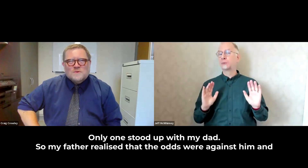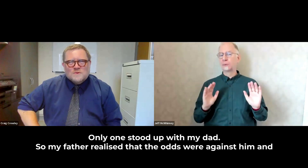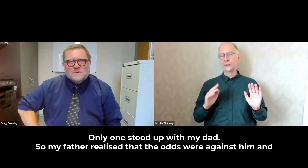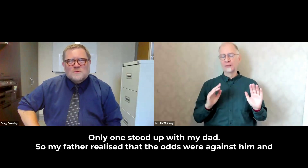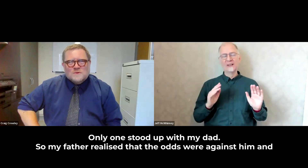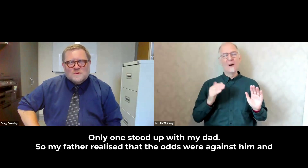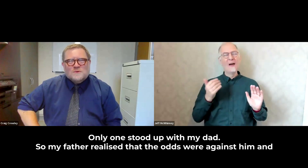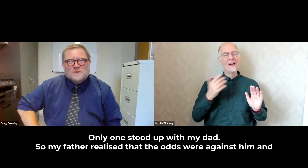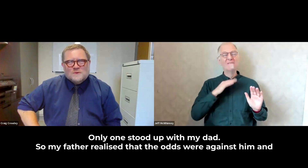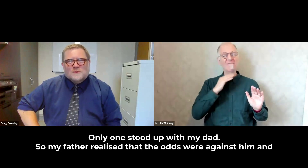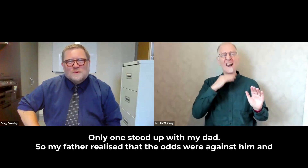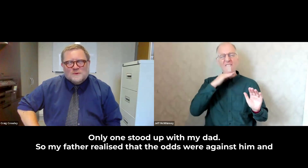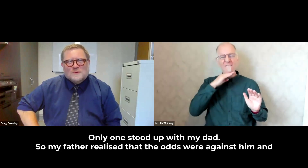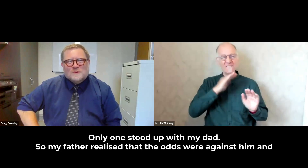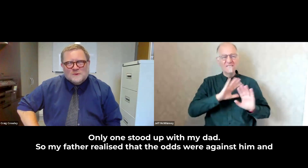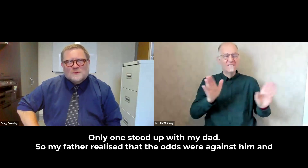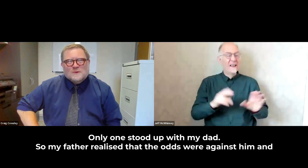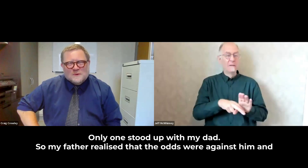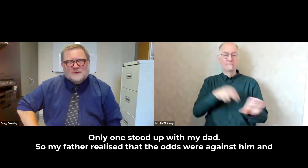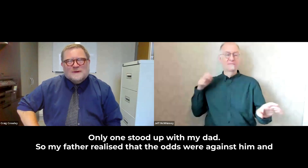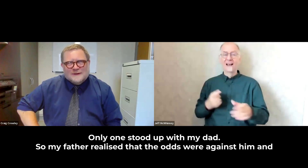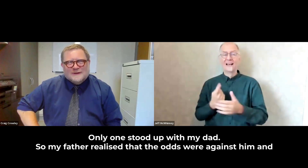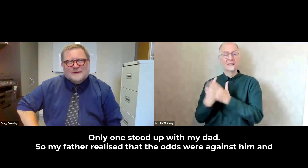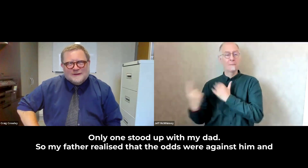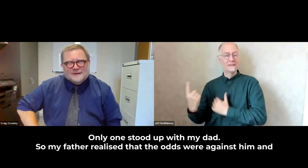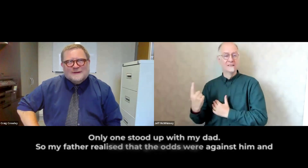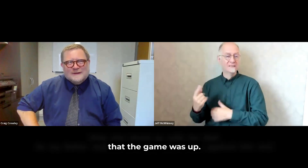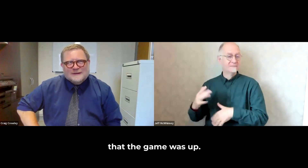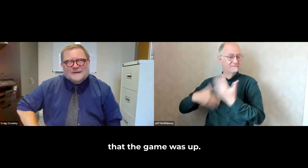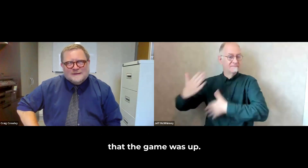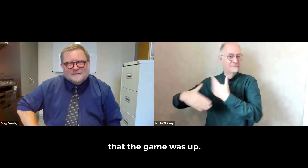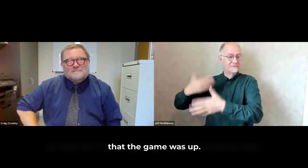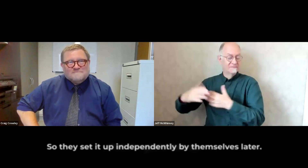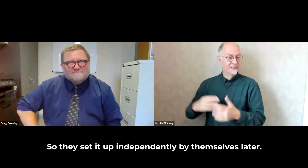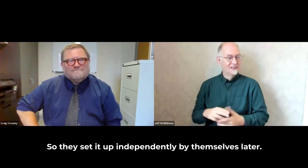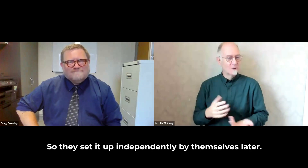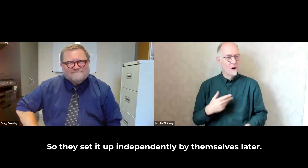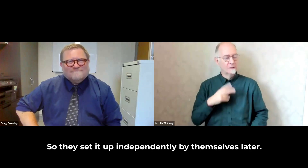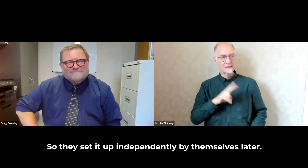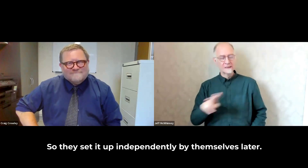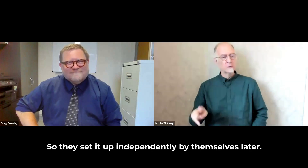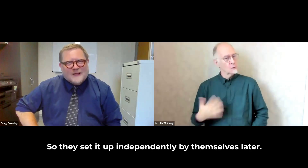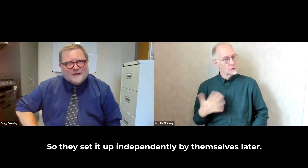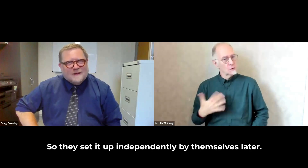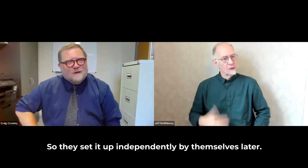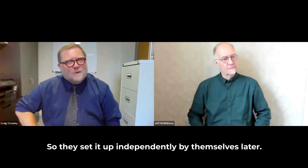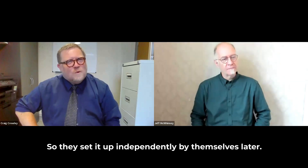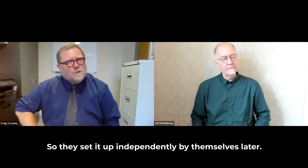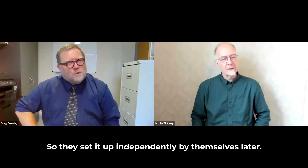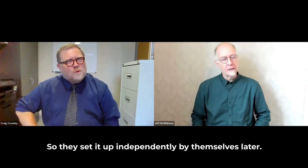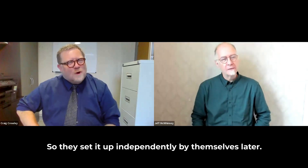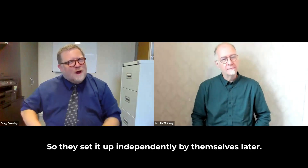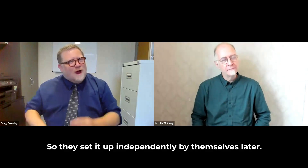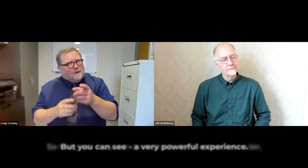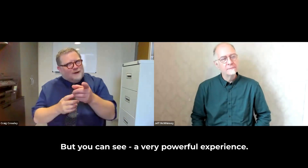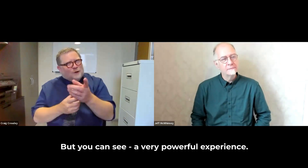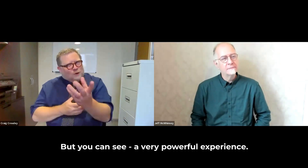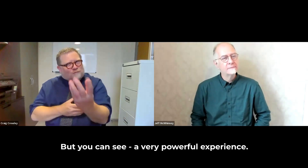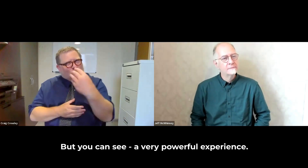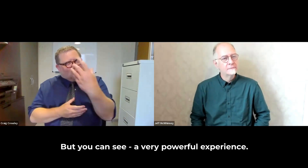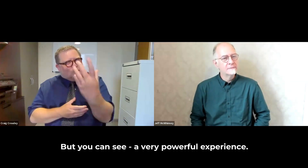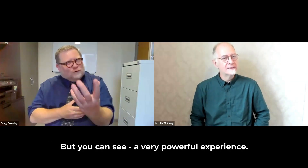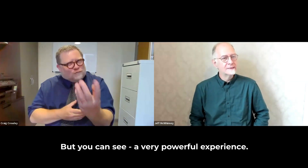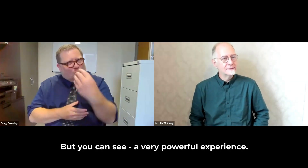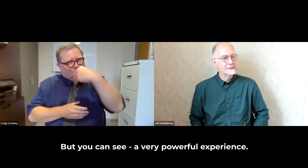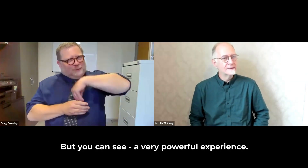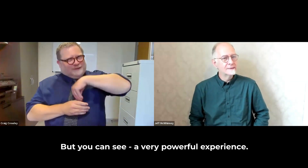And so my father realized that the odds were against them and that the game was up. So they set it up independently themselves later, but you can